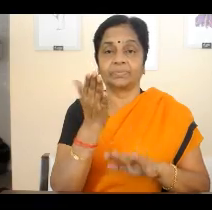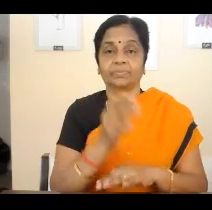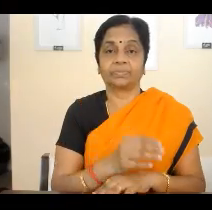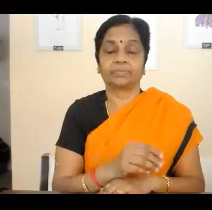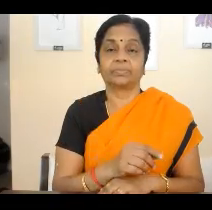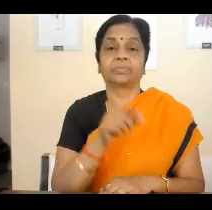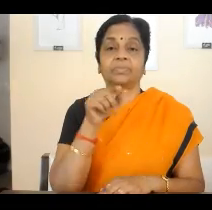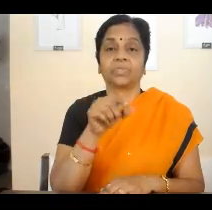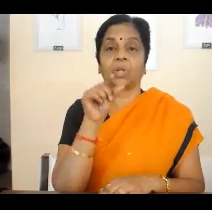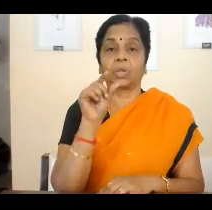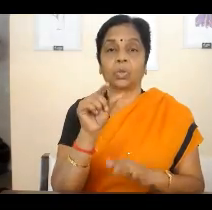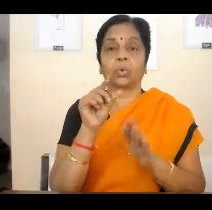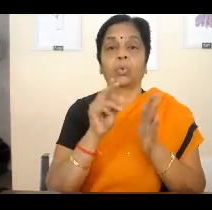The UNCRPD